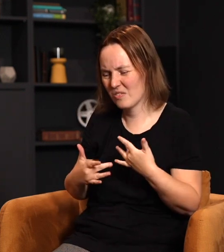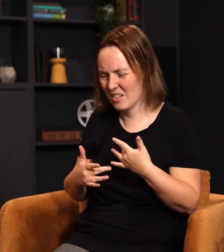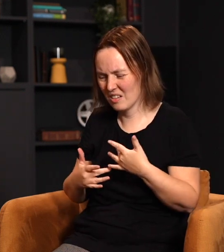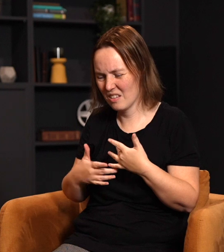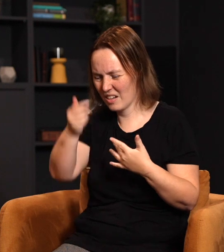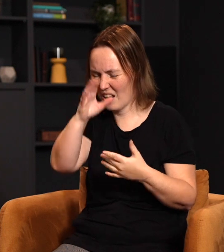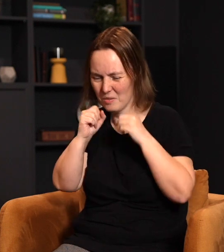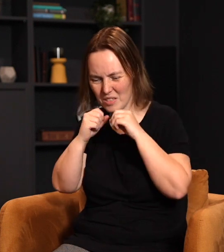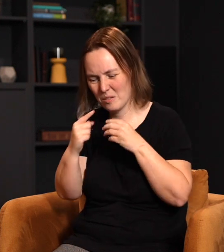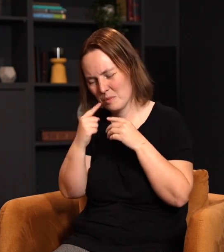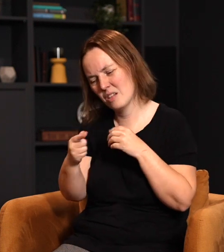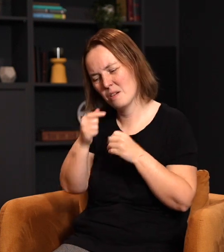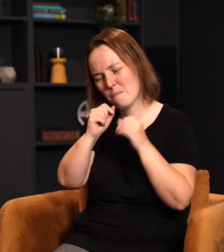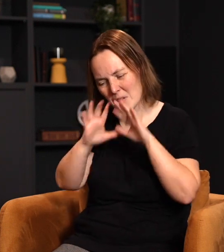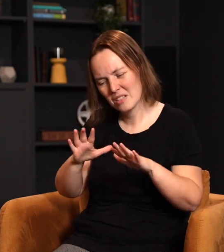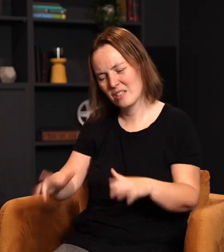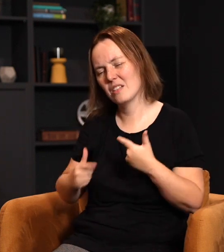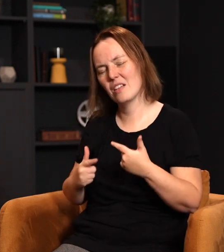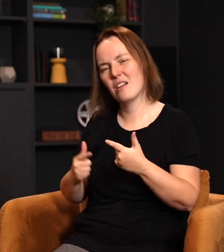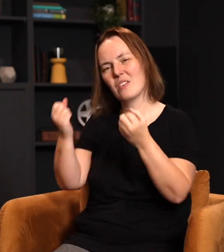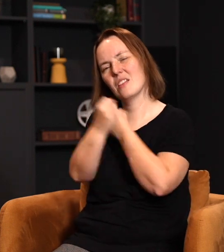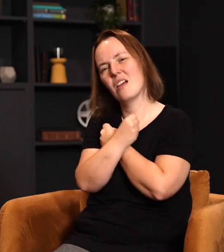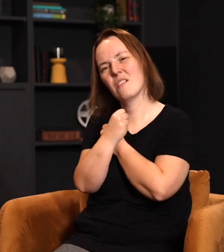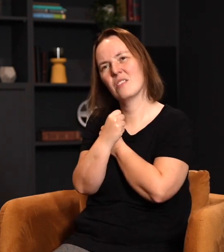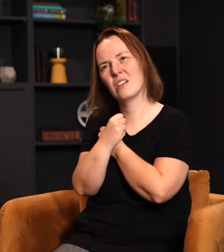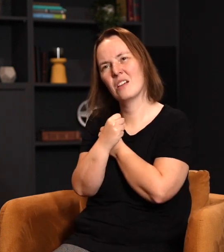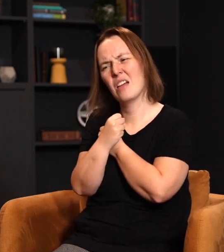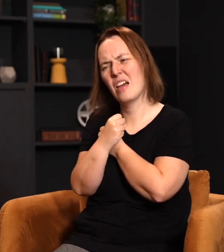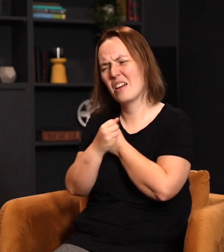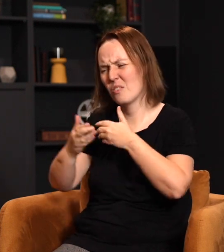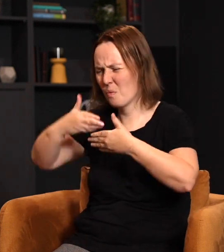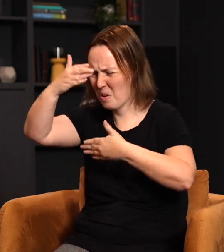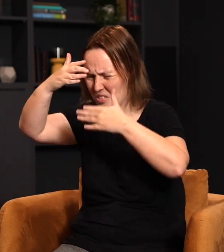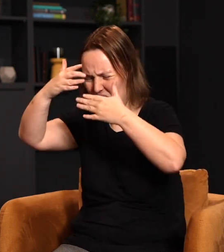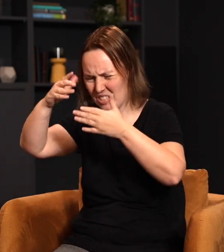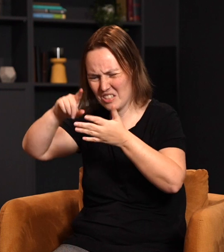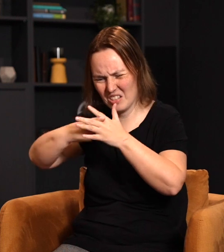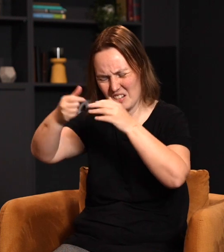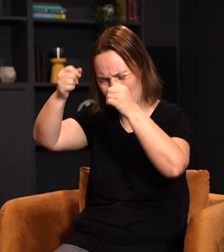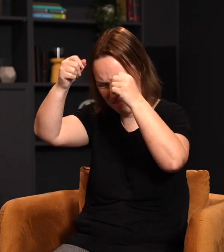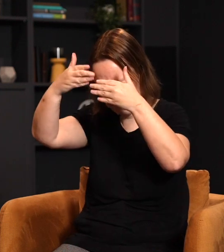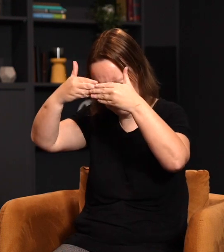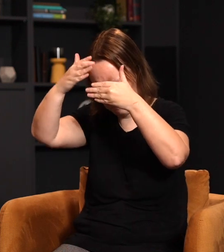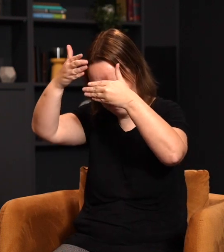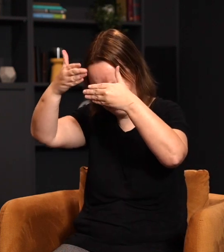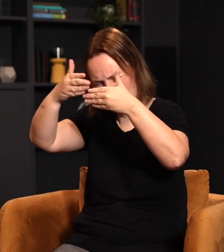sense as God was just speaking blessings, just speaking life and love and comfort, just how the walls begin to come down and ministry happens. And